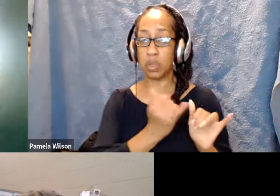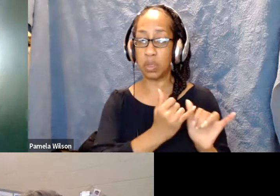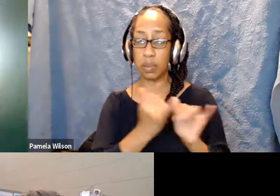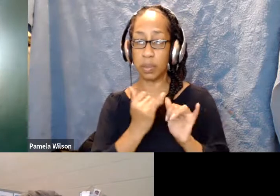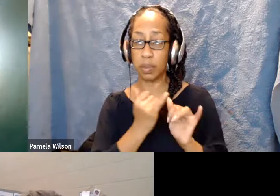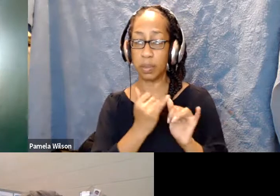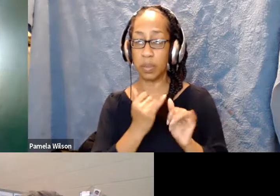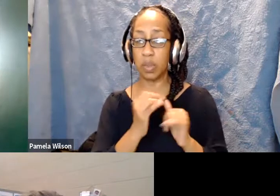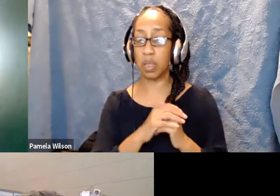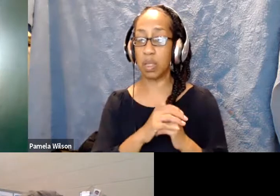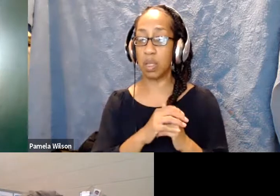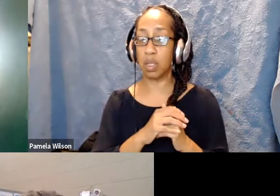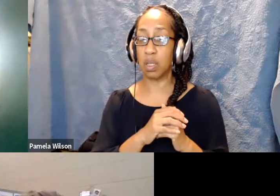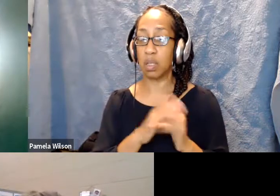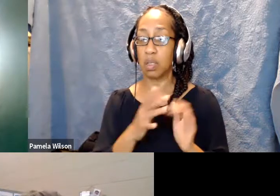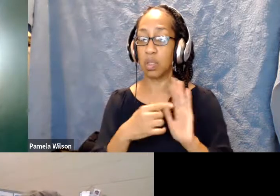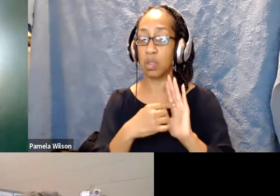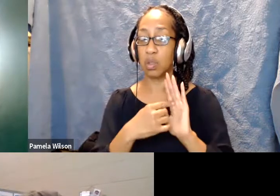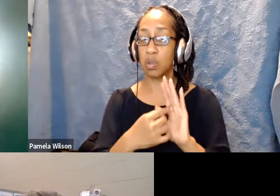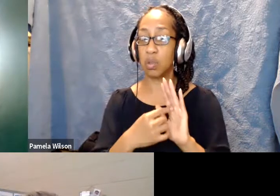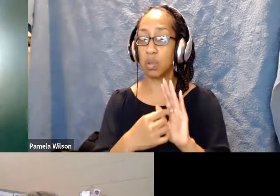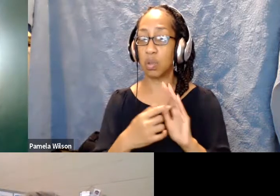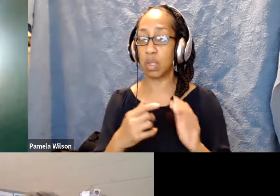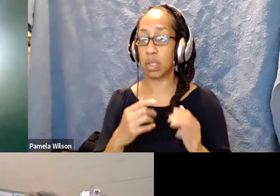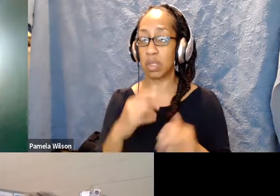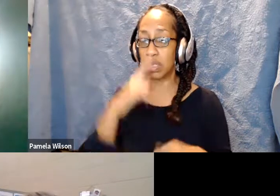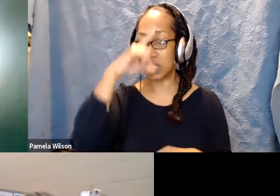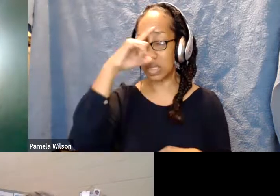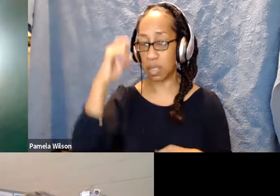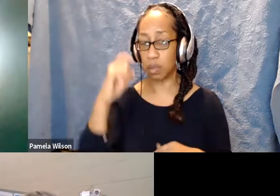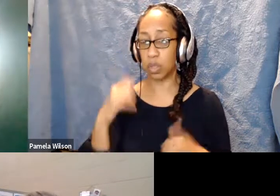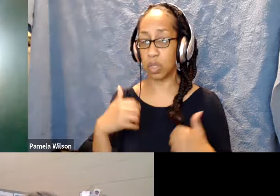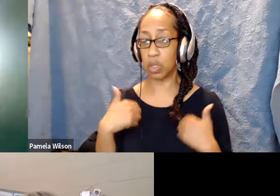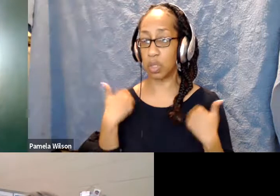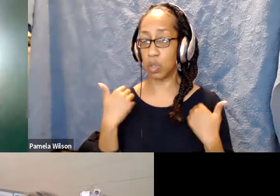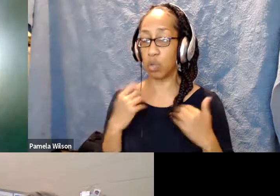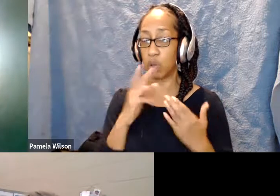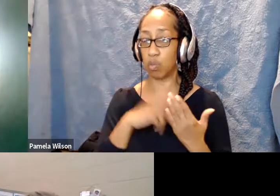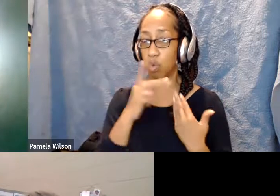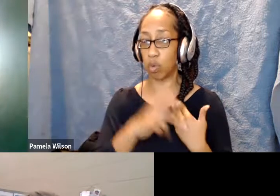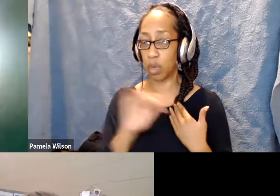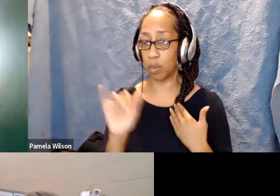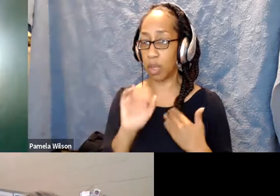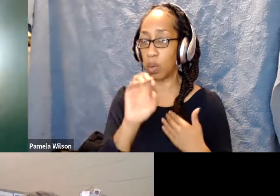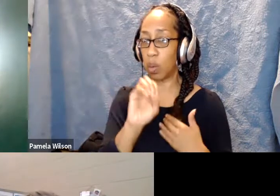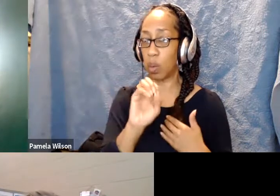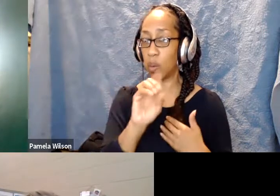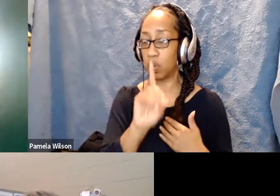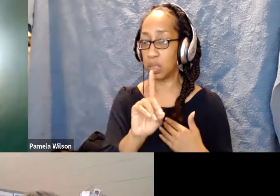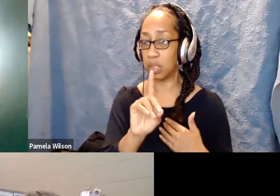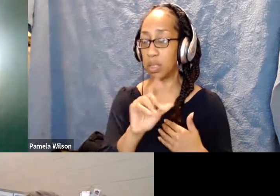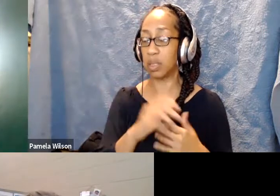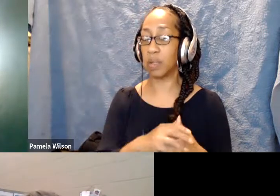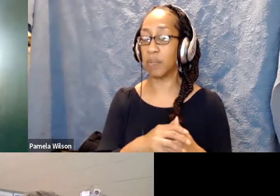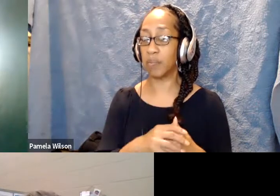to reflect a summer youth program that OOD provides as a way